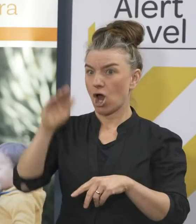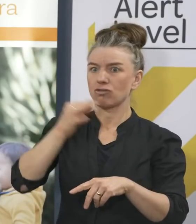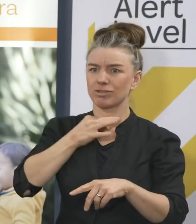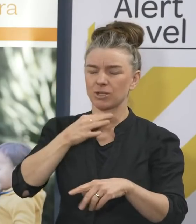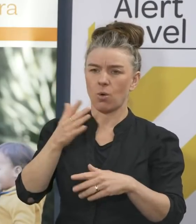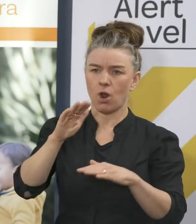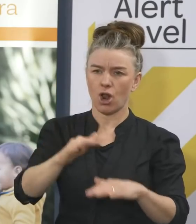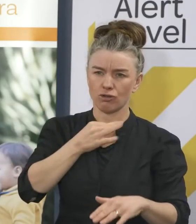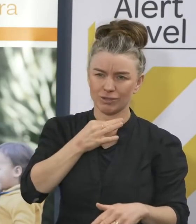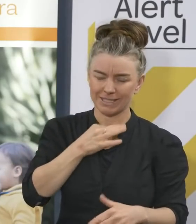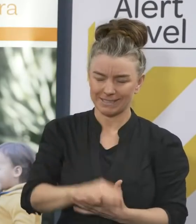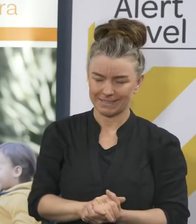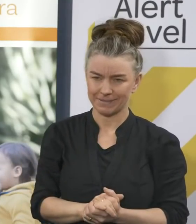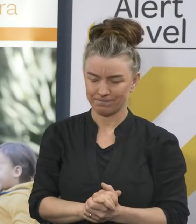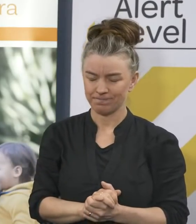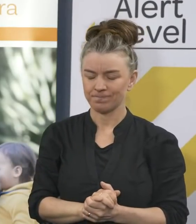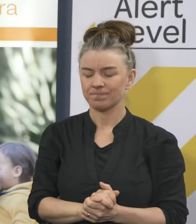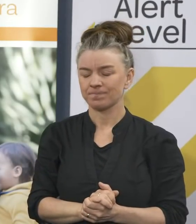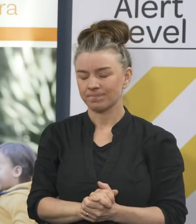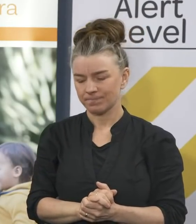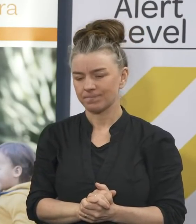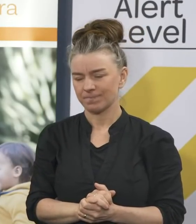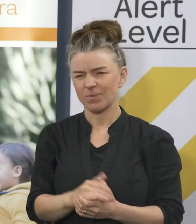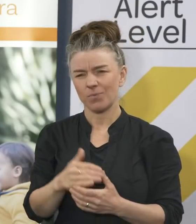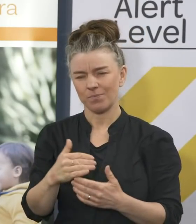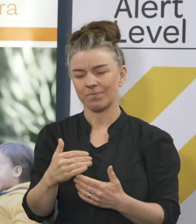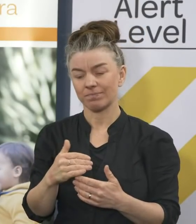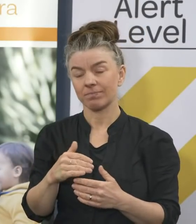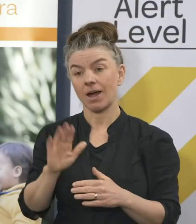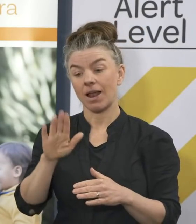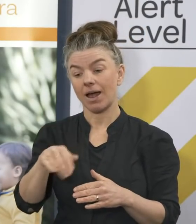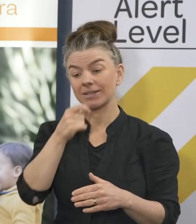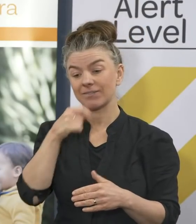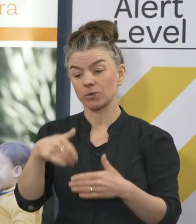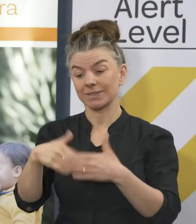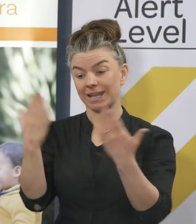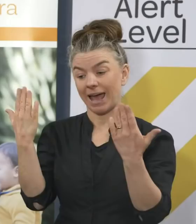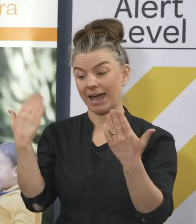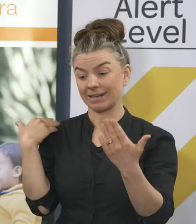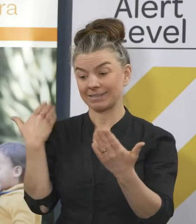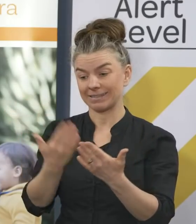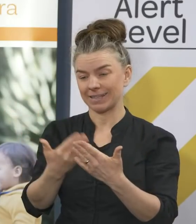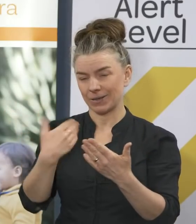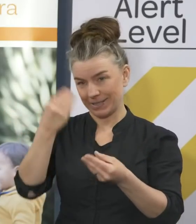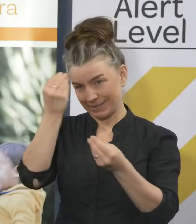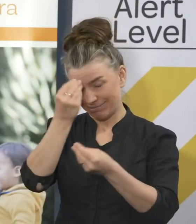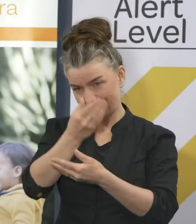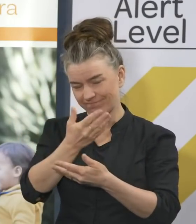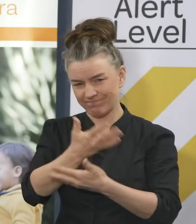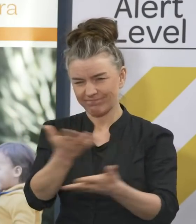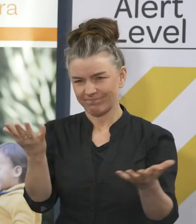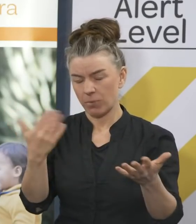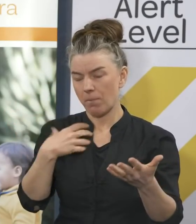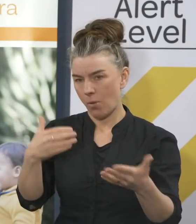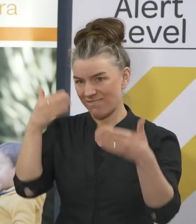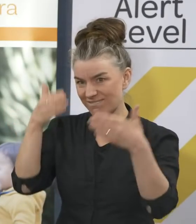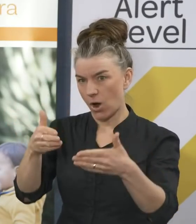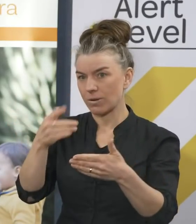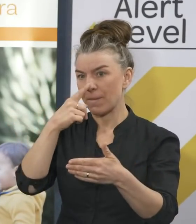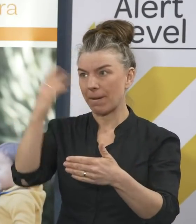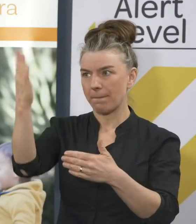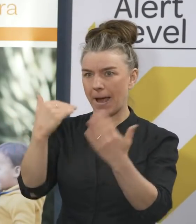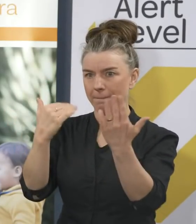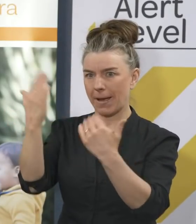alongside this is the updated approach to testing. And as I've said over the last few days, we've now got a much bigger focus on the border